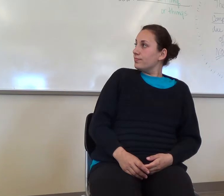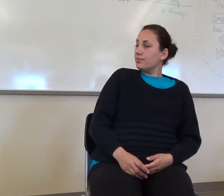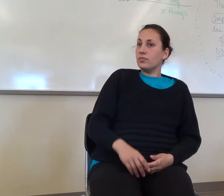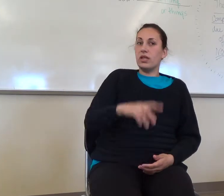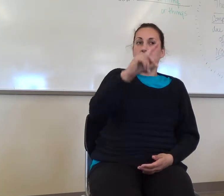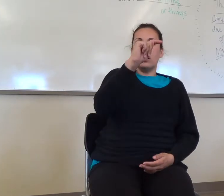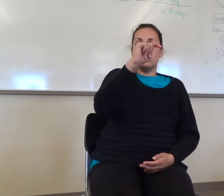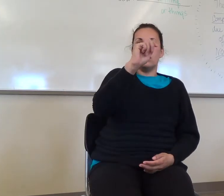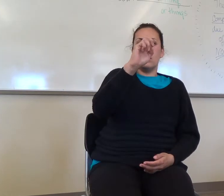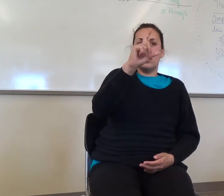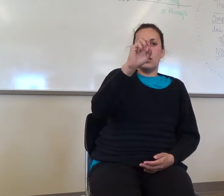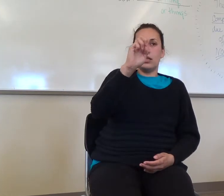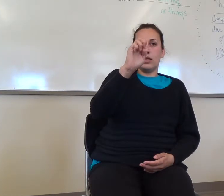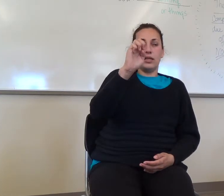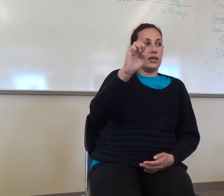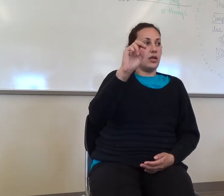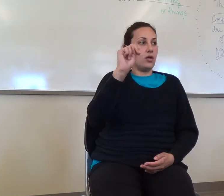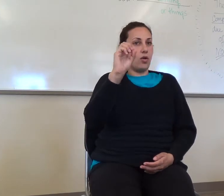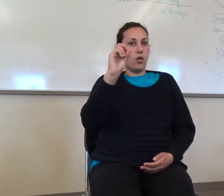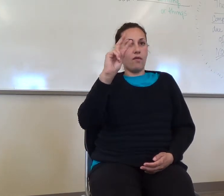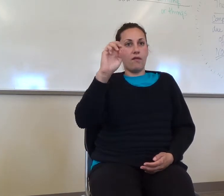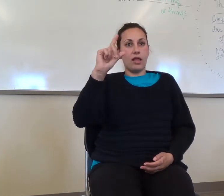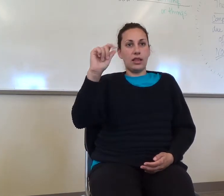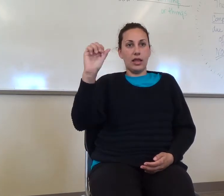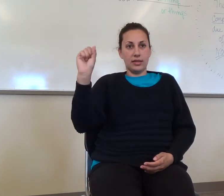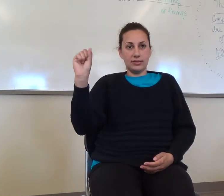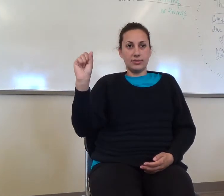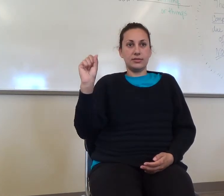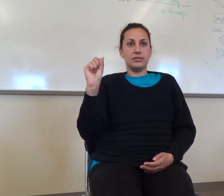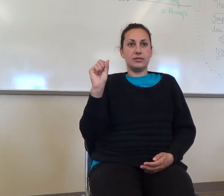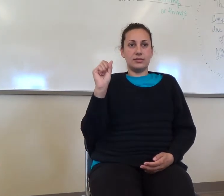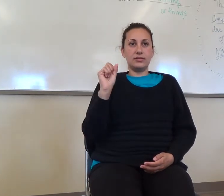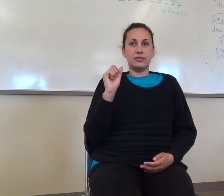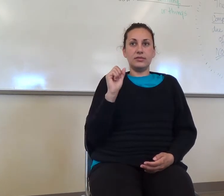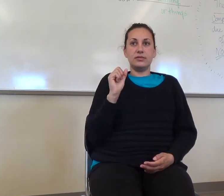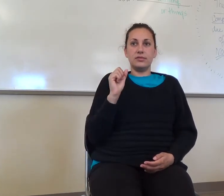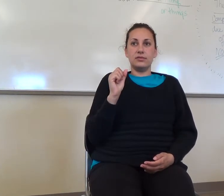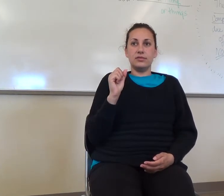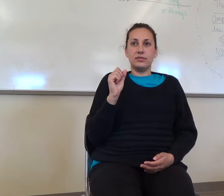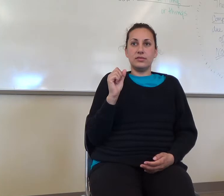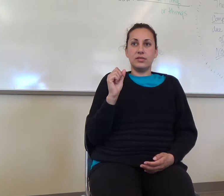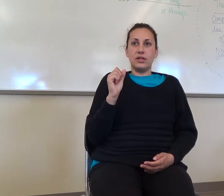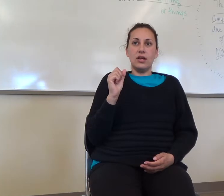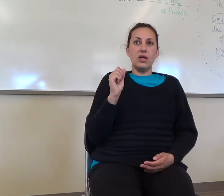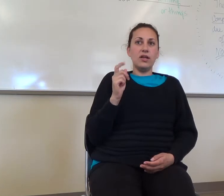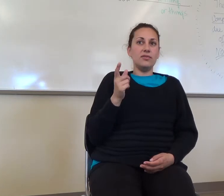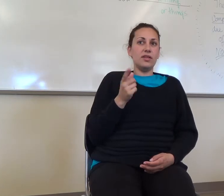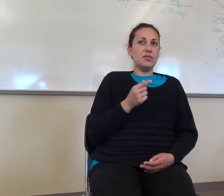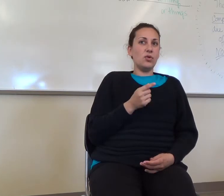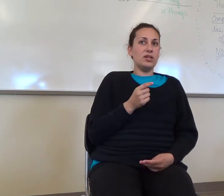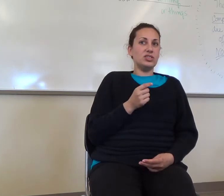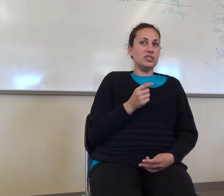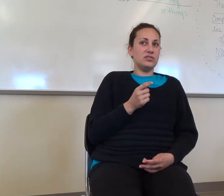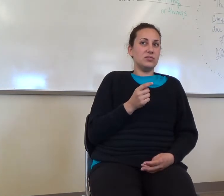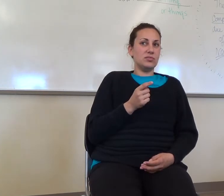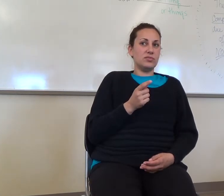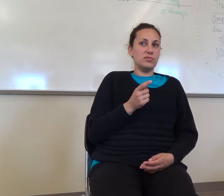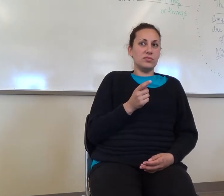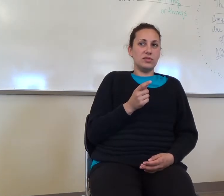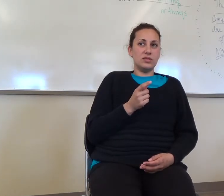Yeah. What about this? What is this? Anyone ever watch this? I have a question. Yes, Mark has a